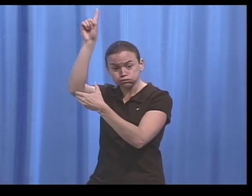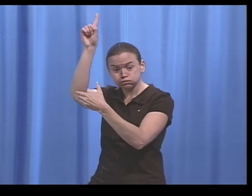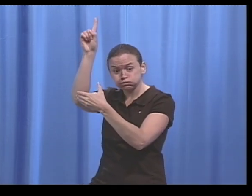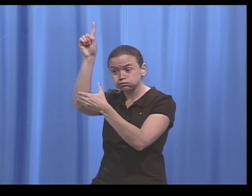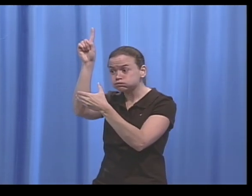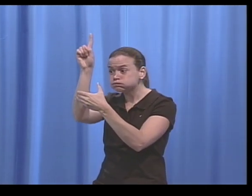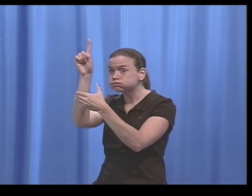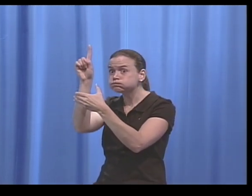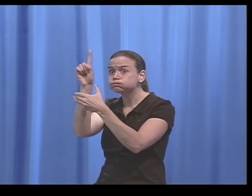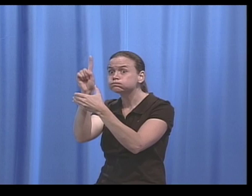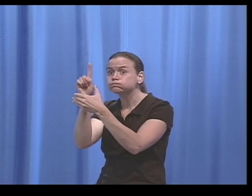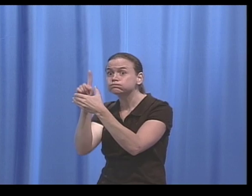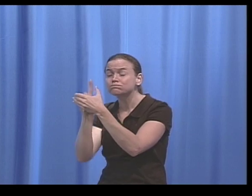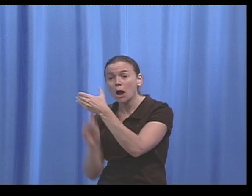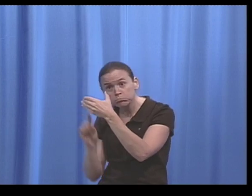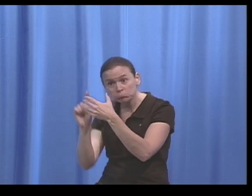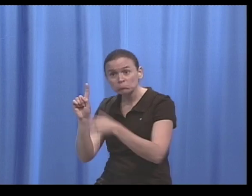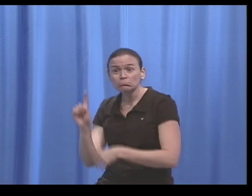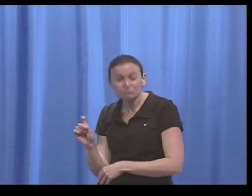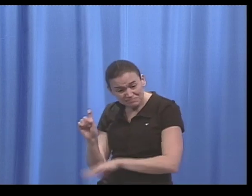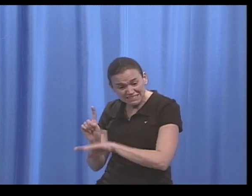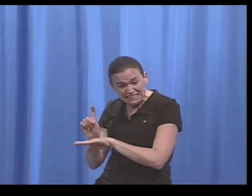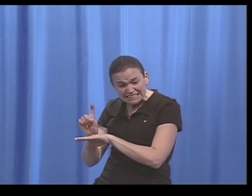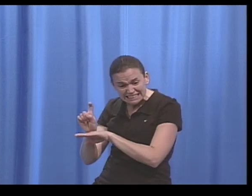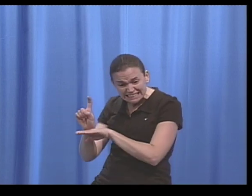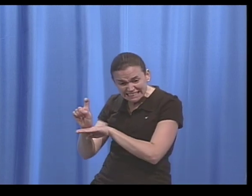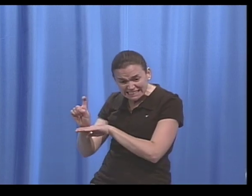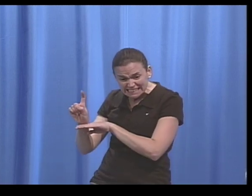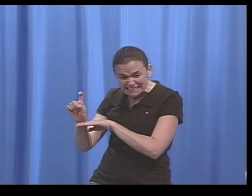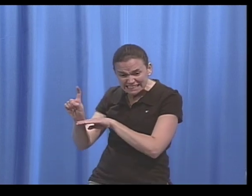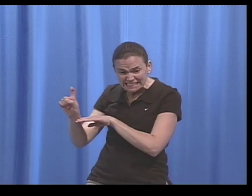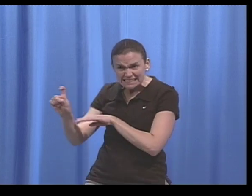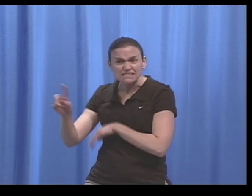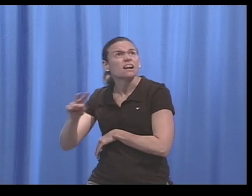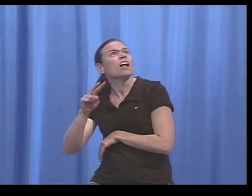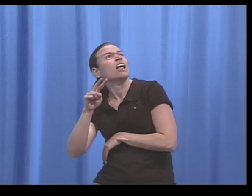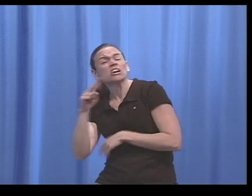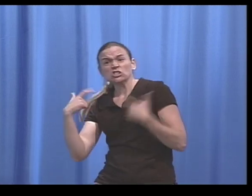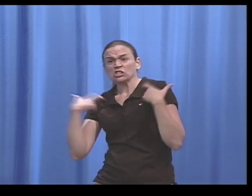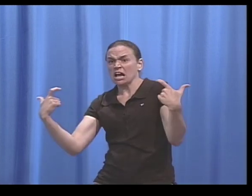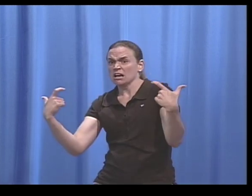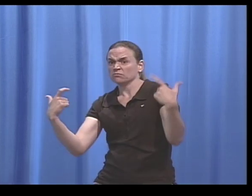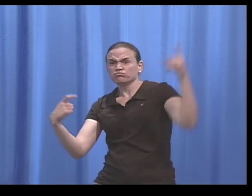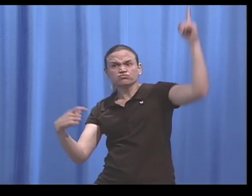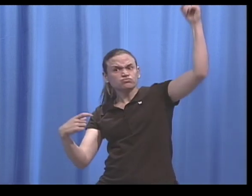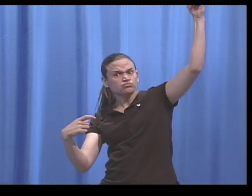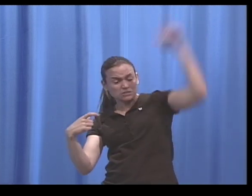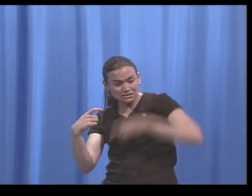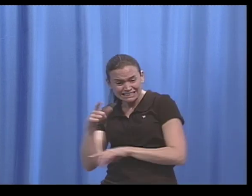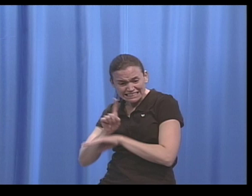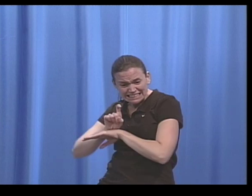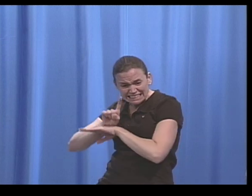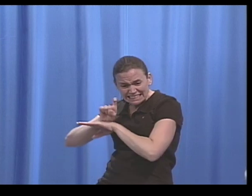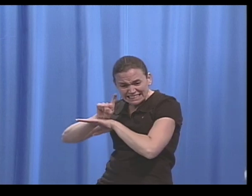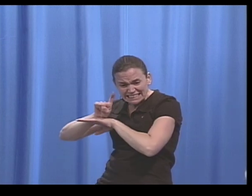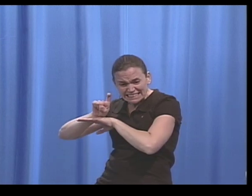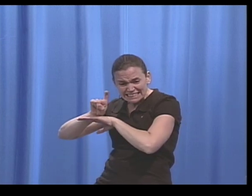and slid down the beanstalk without stopping. The giant wasn't far behind.